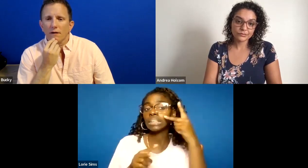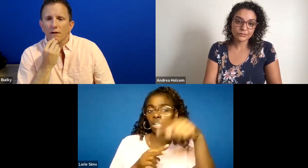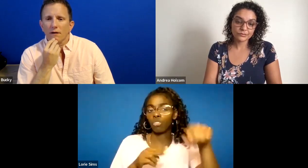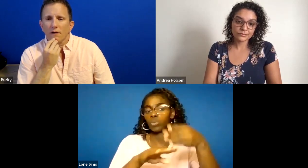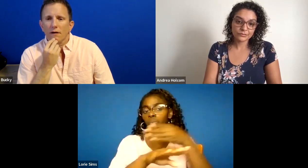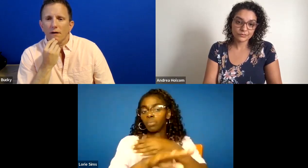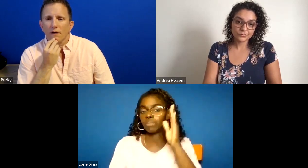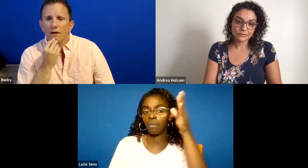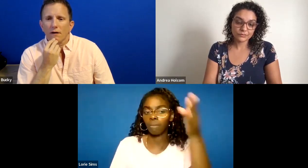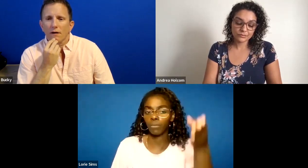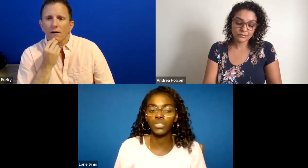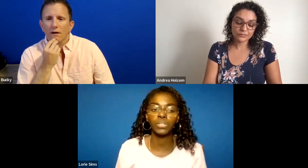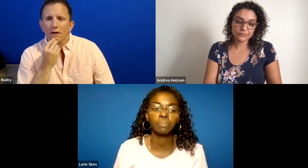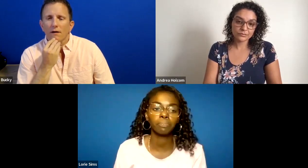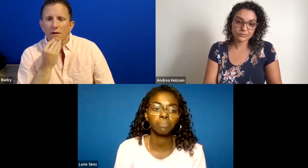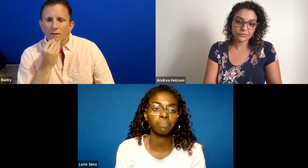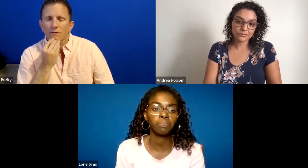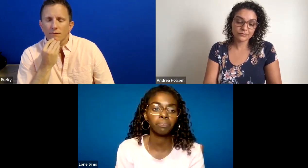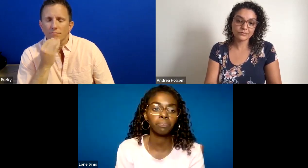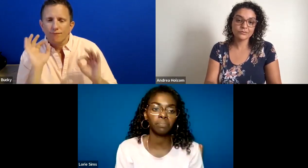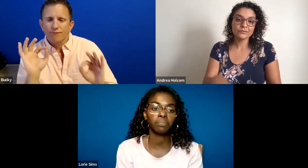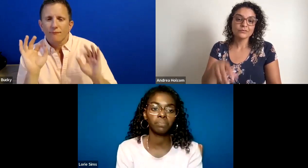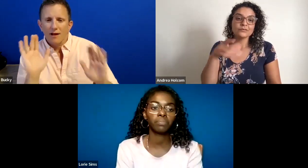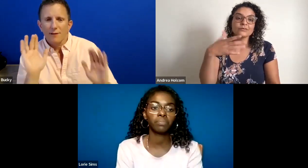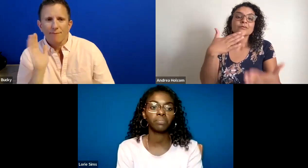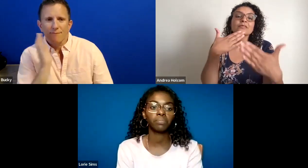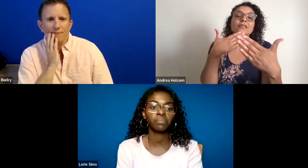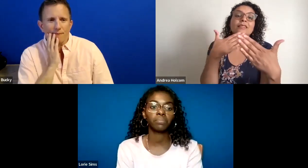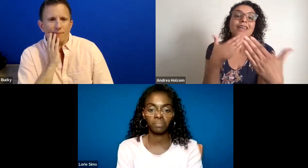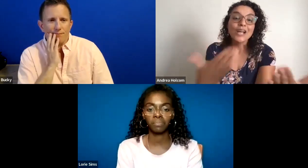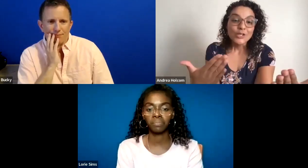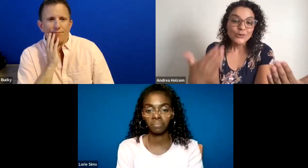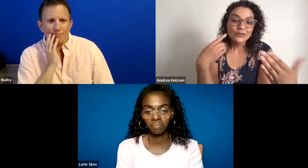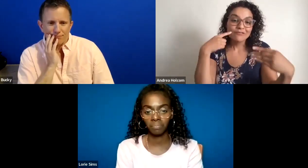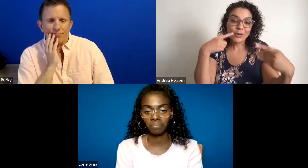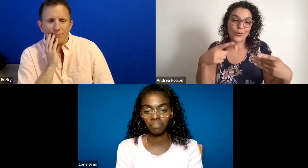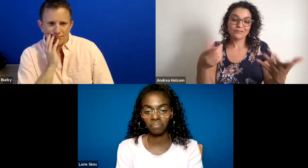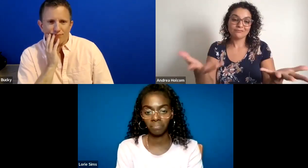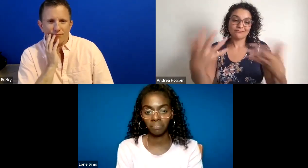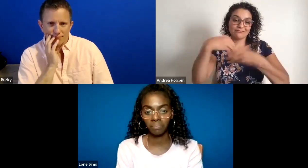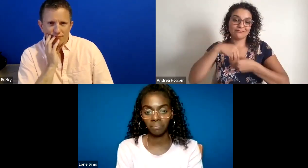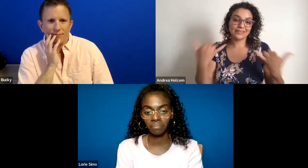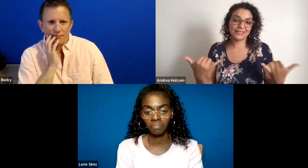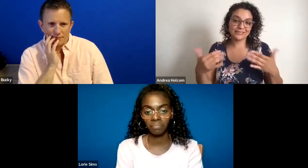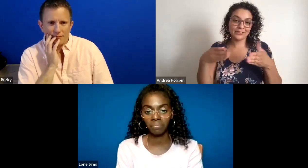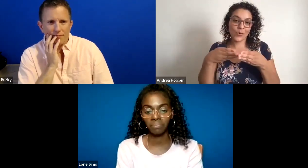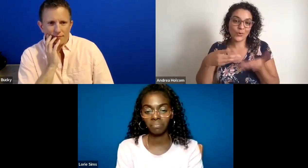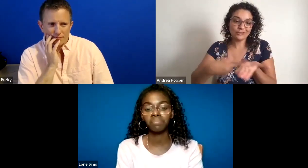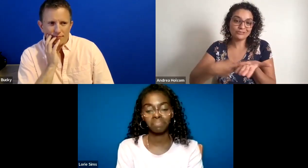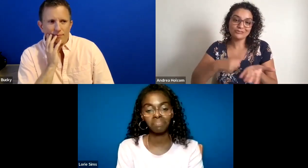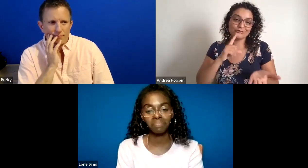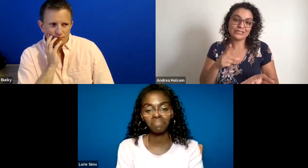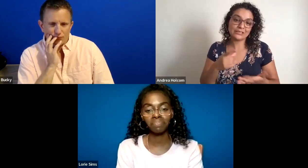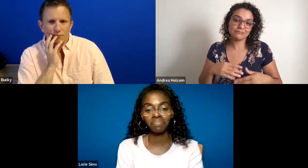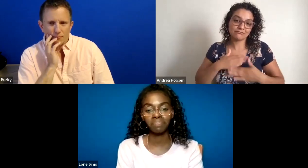it actively. And so I'm looking forward to seeing those improvements as they come to fruition. And I just want to say thank you so much for being